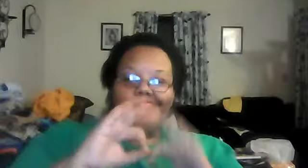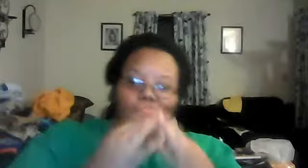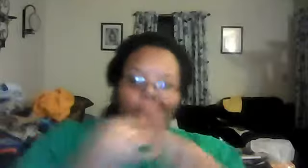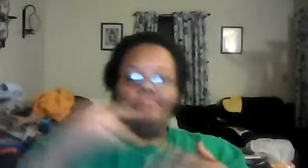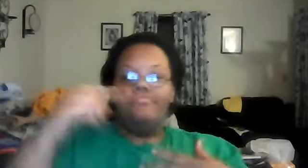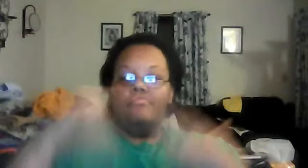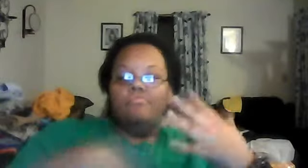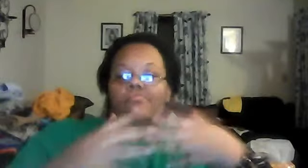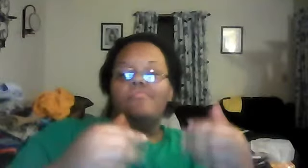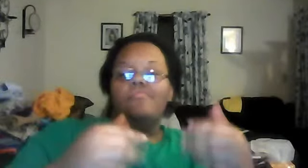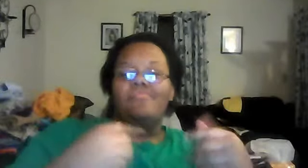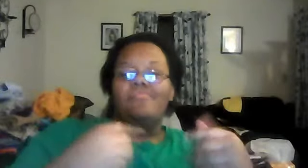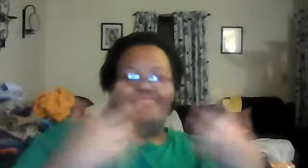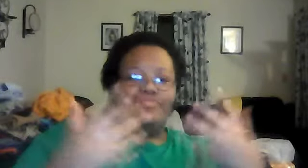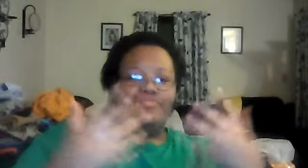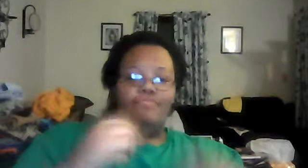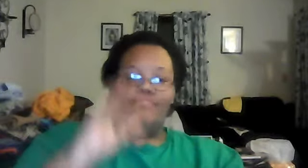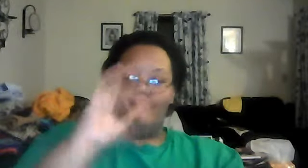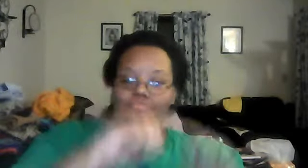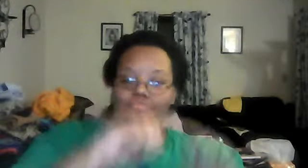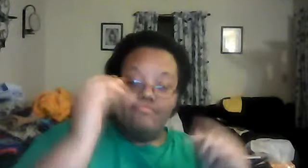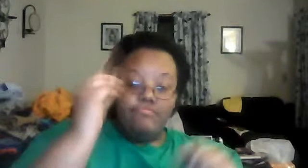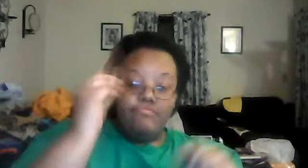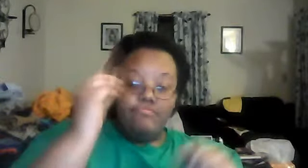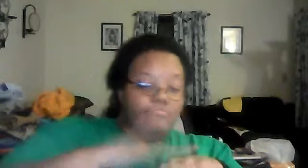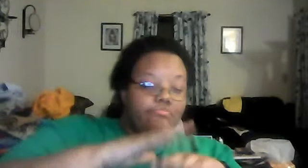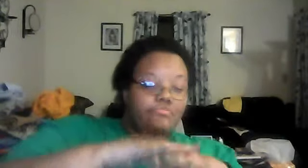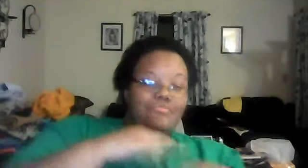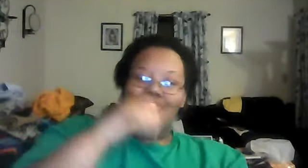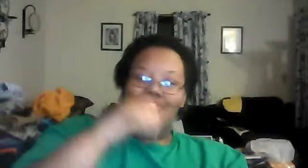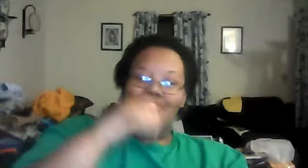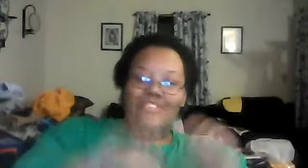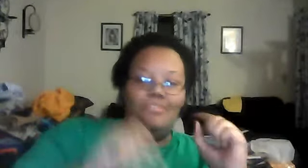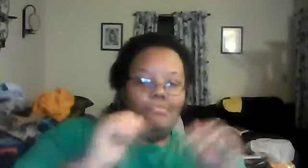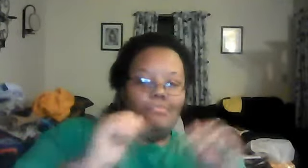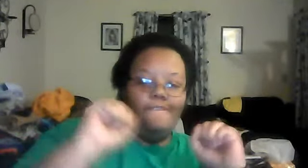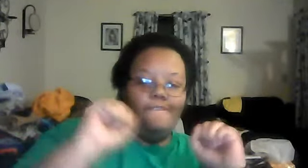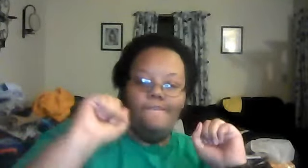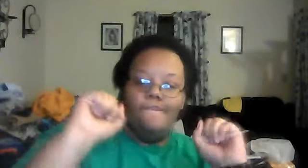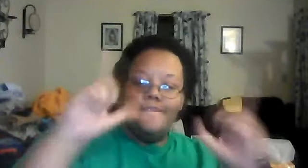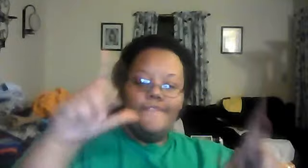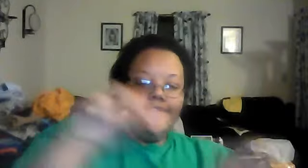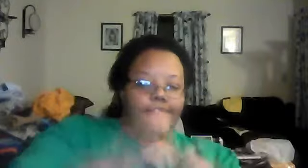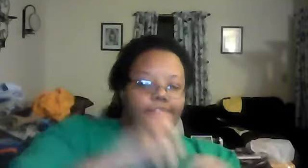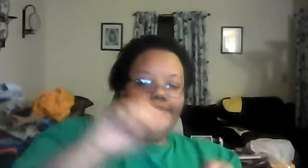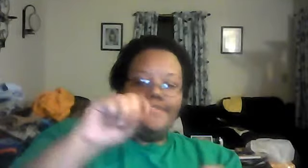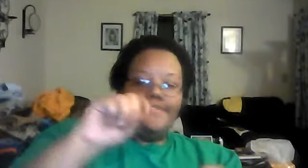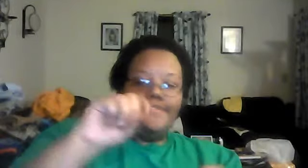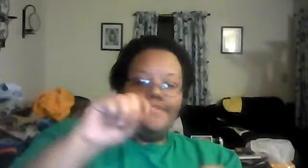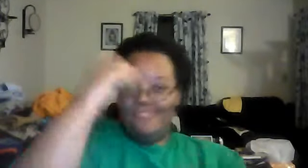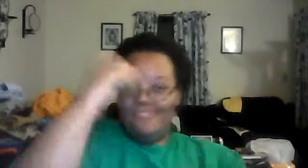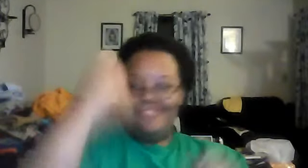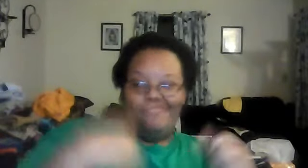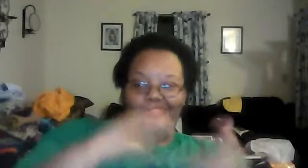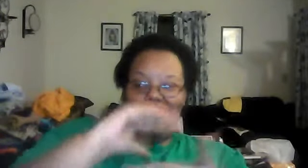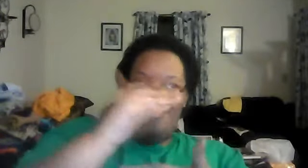working? James had looked good, too. Come on, God, send me some money. Yes, thank you. You was